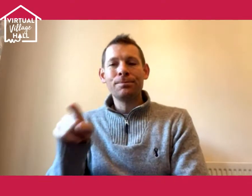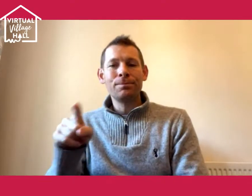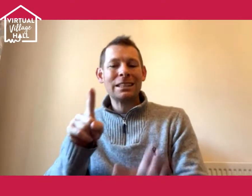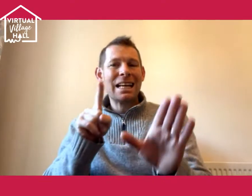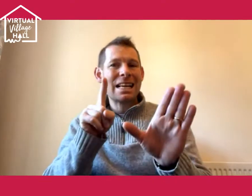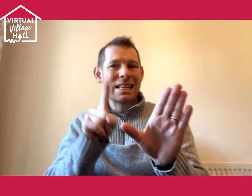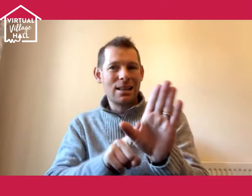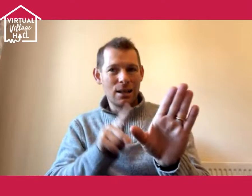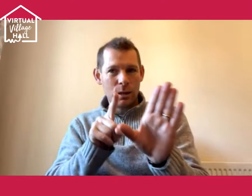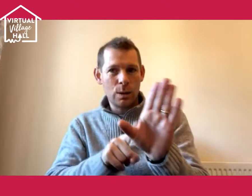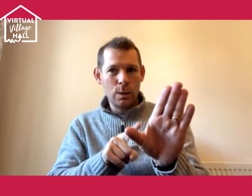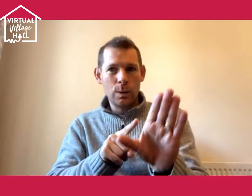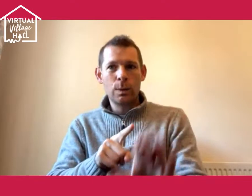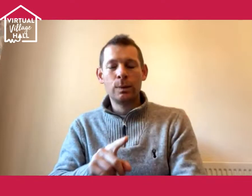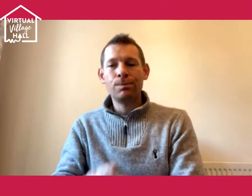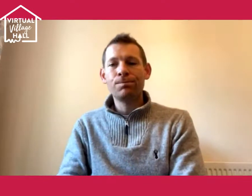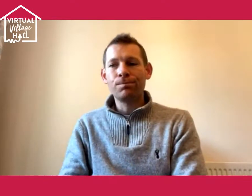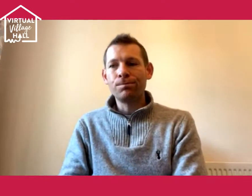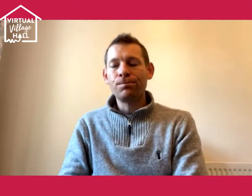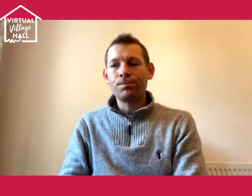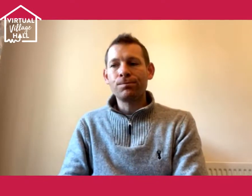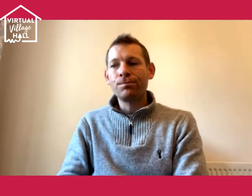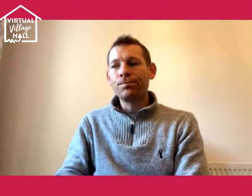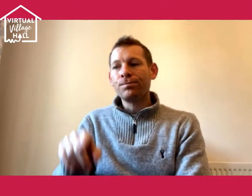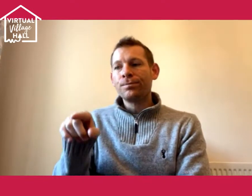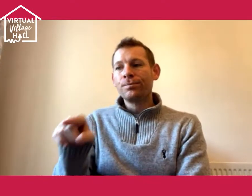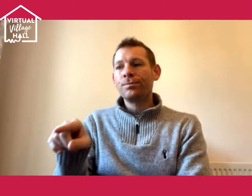yellow. So her fur is yellow.